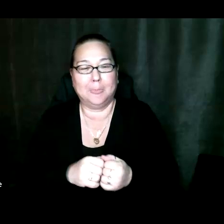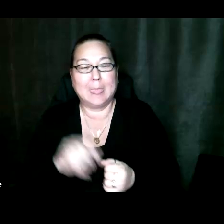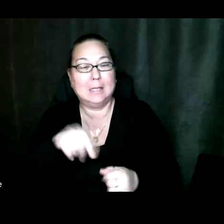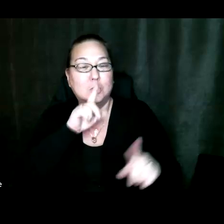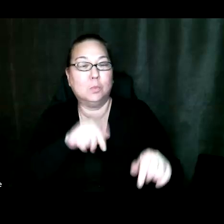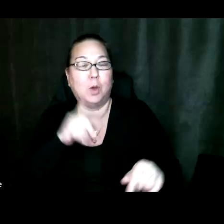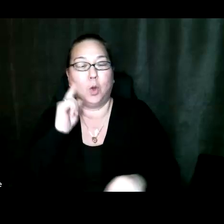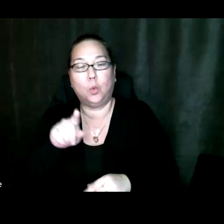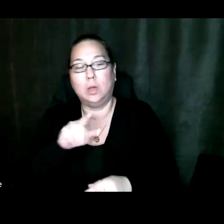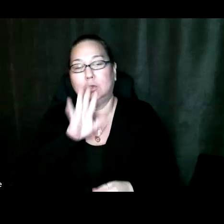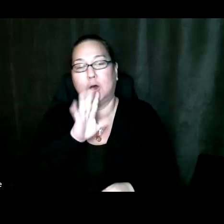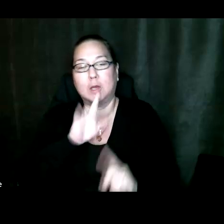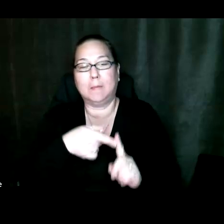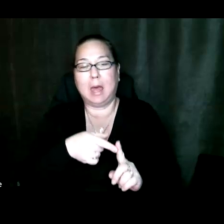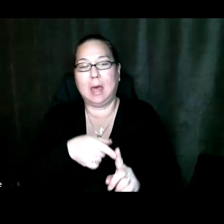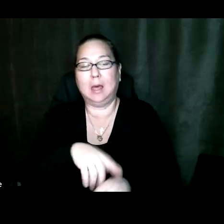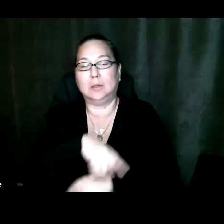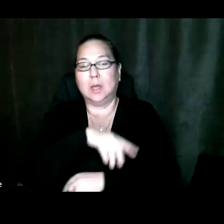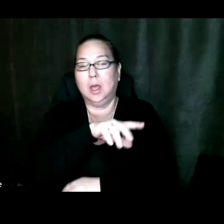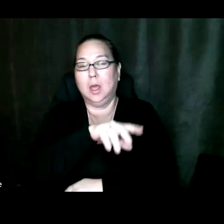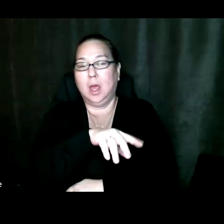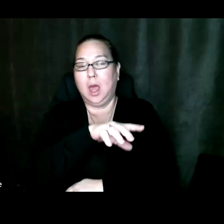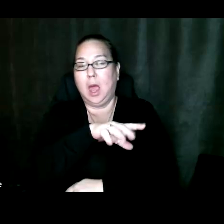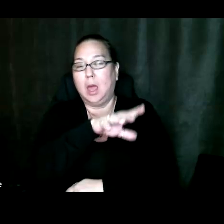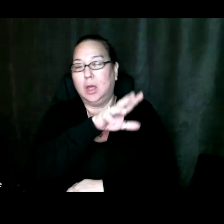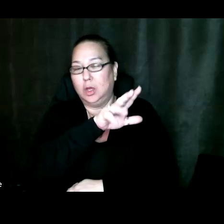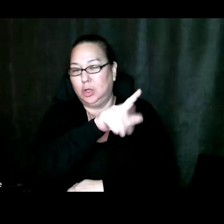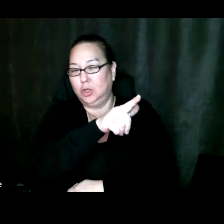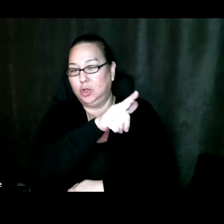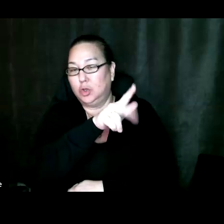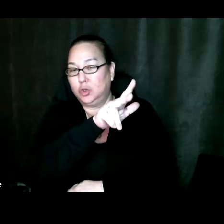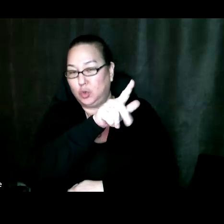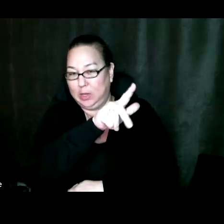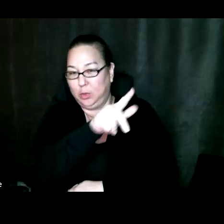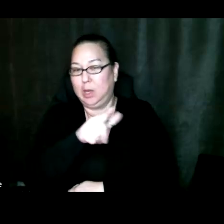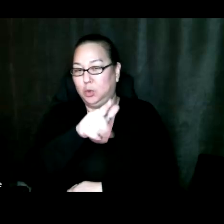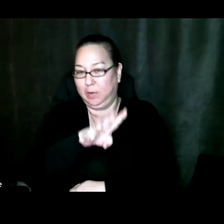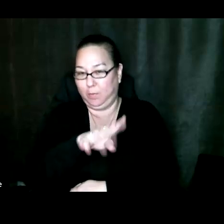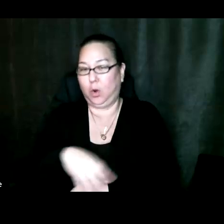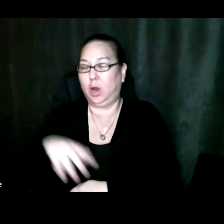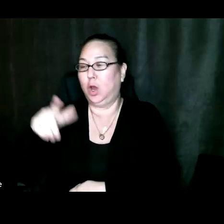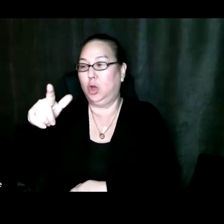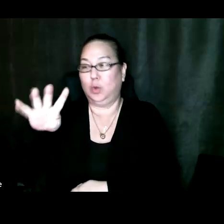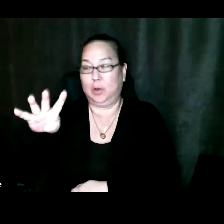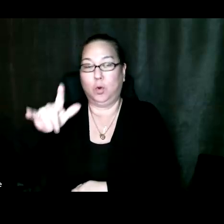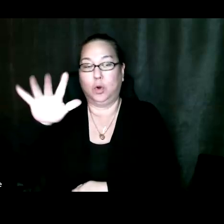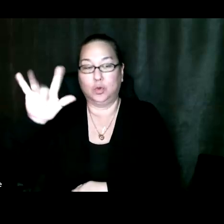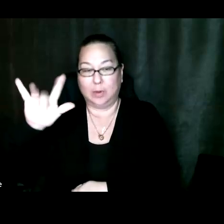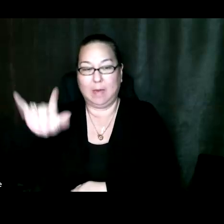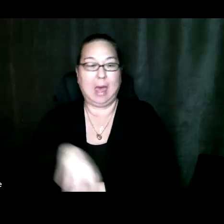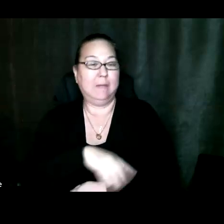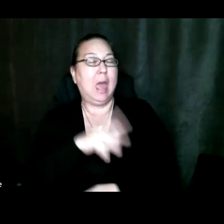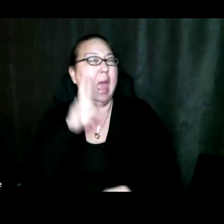24, 25, and a preview of 25, 26. But before I dive into the details, just want